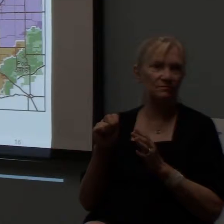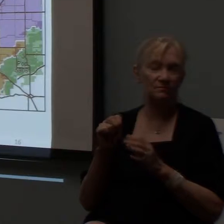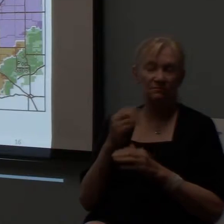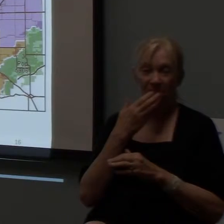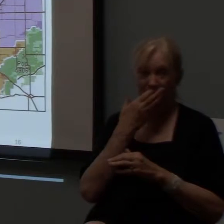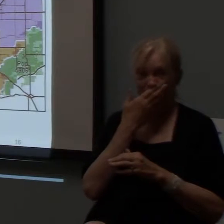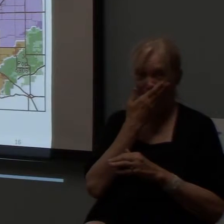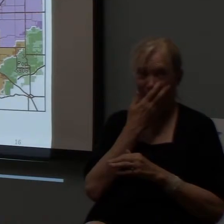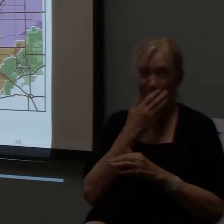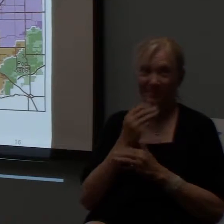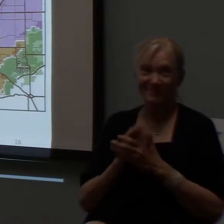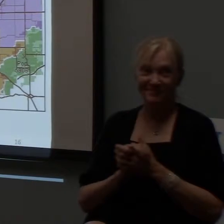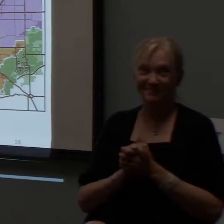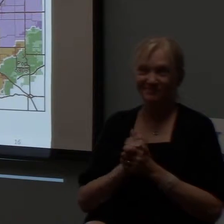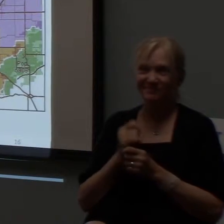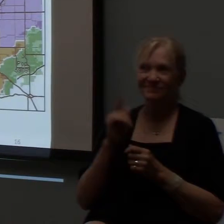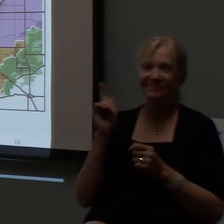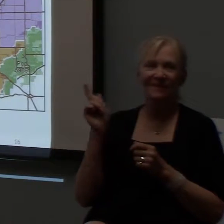Jonathan Singer pointed that out.